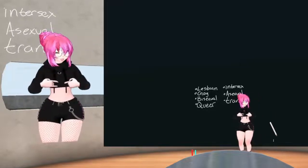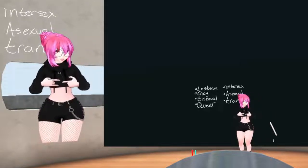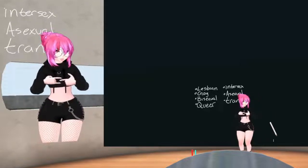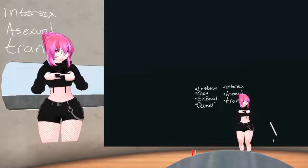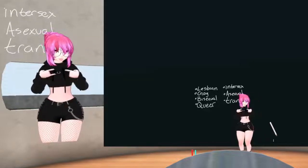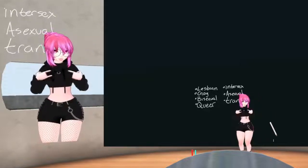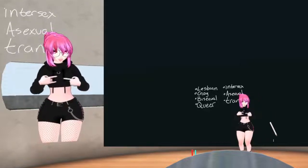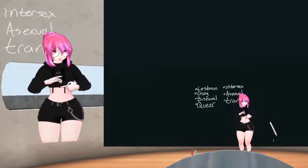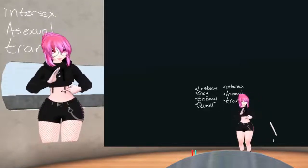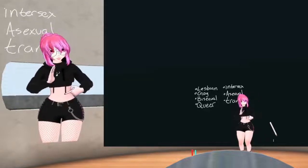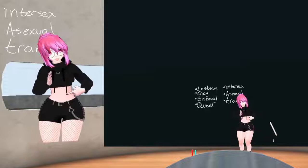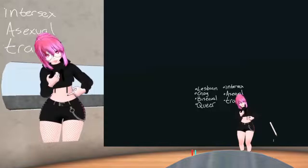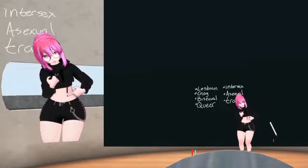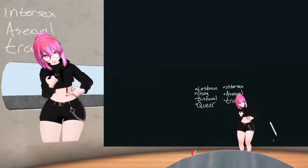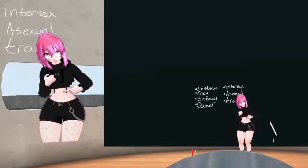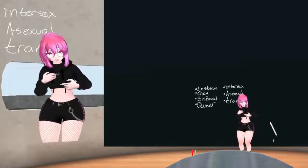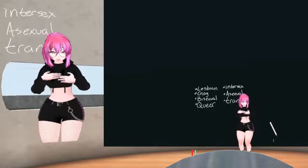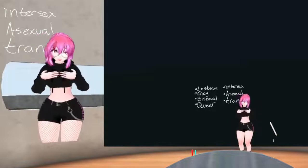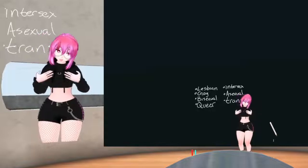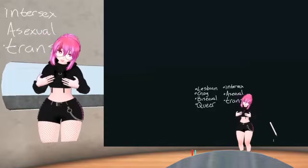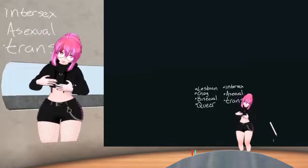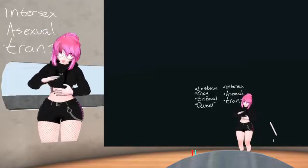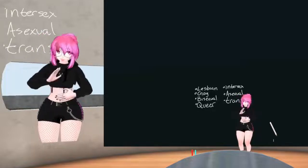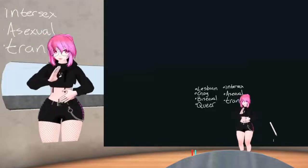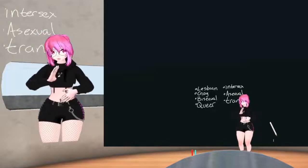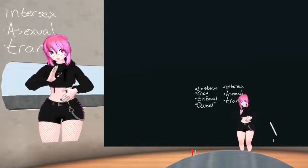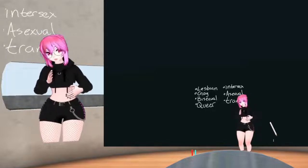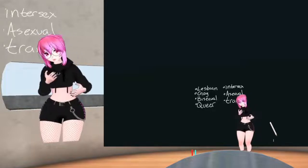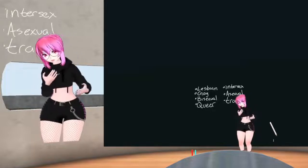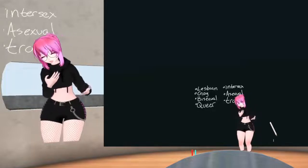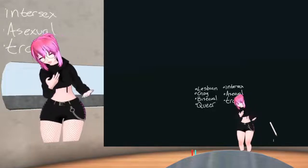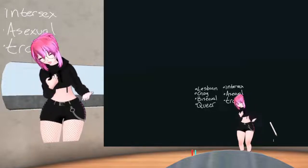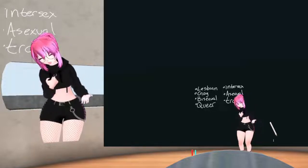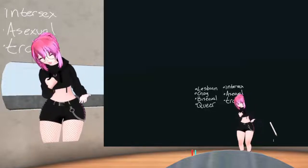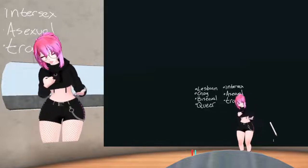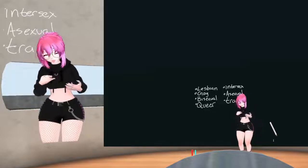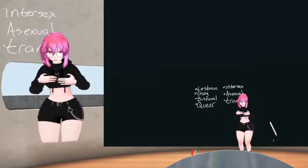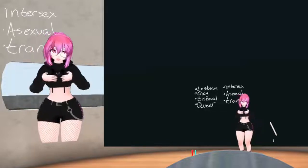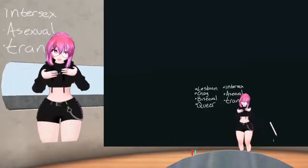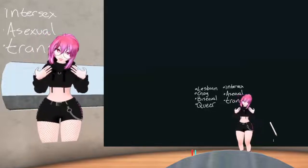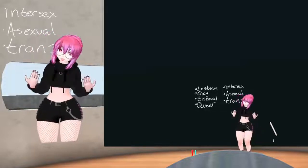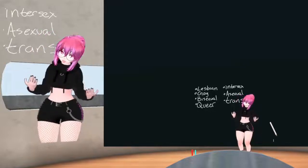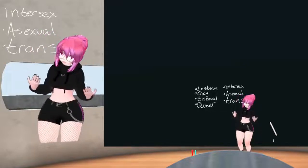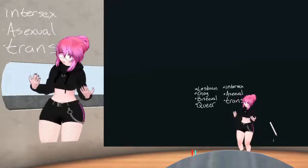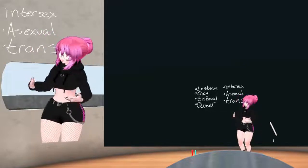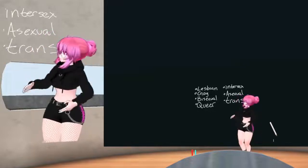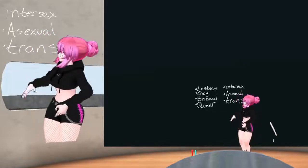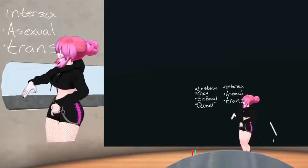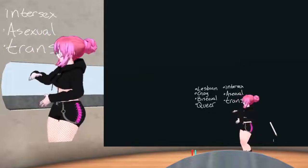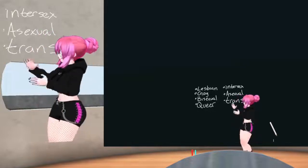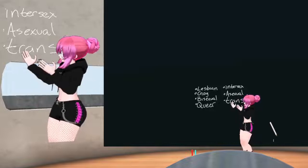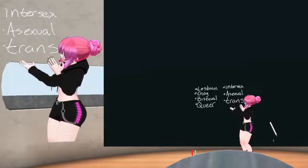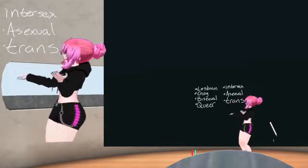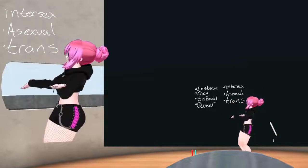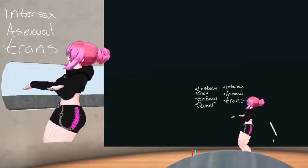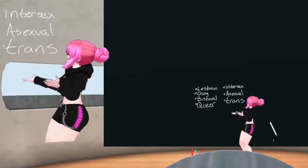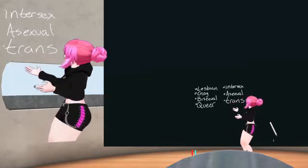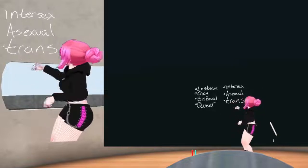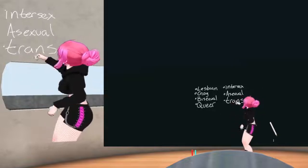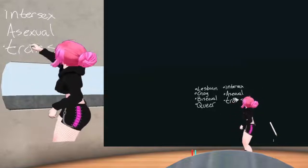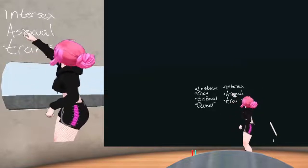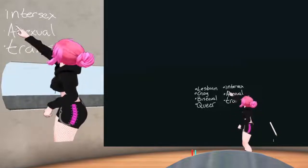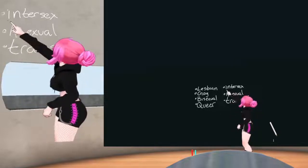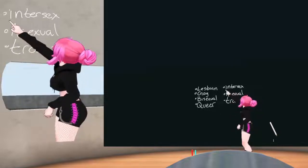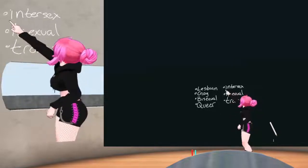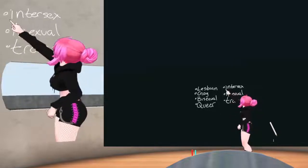your heart, and your heart is changing, your true self is beautiful and emerging out of you, all this beautiful